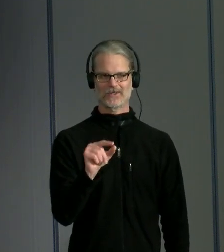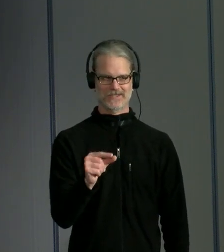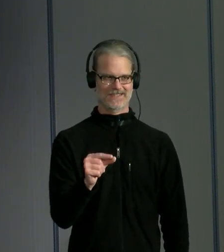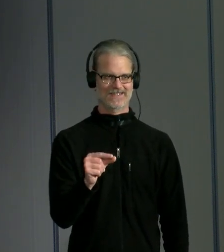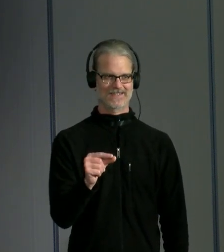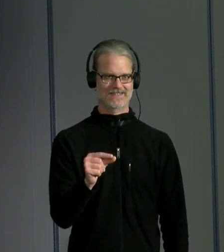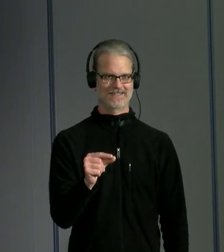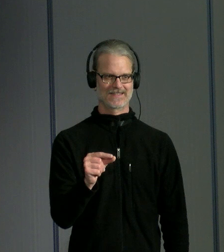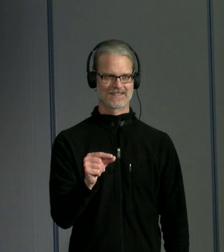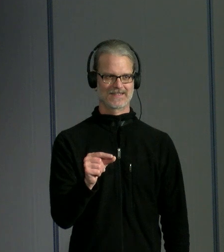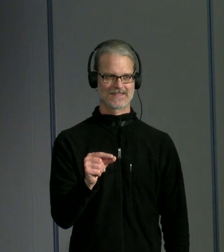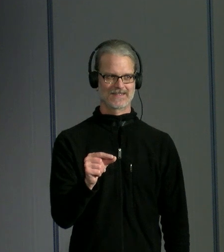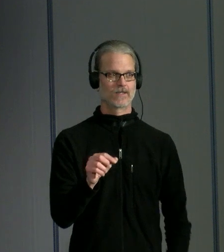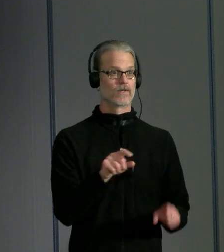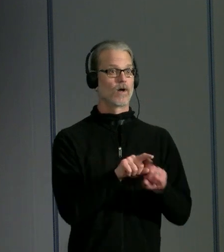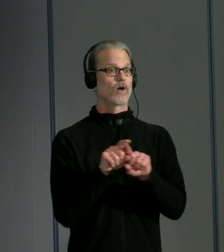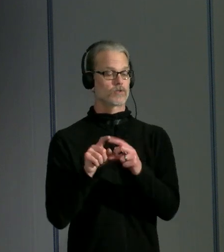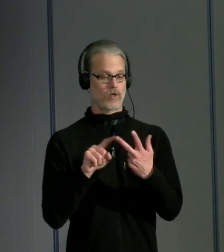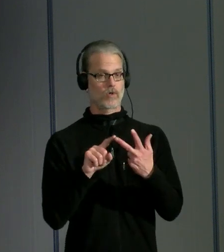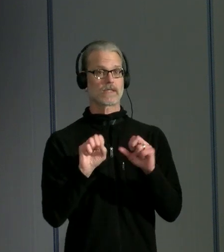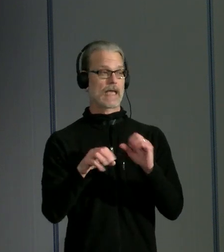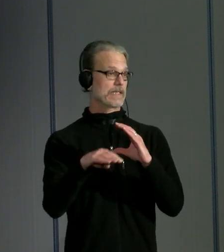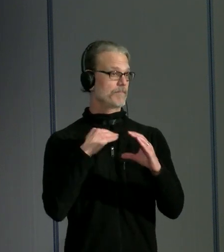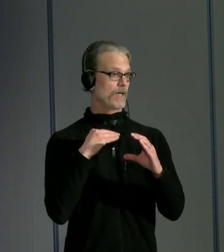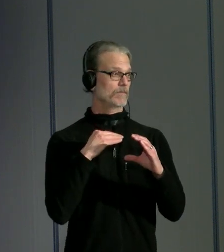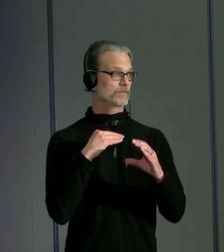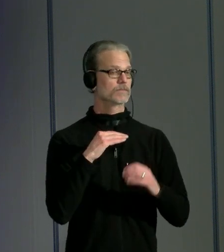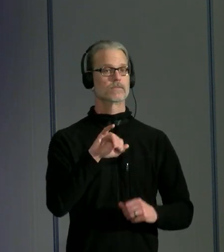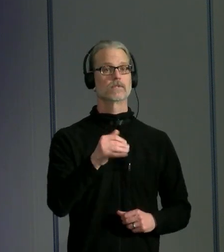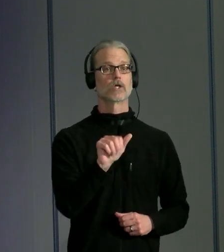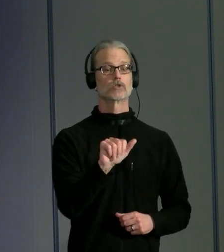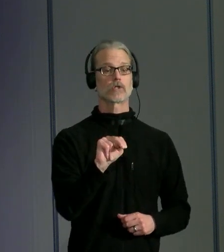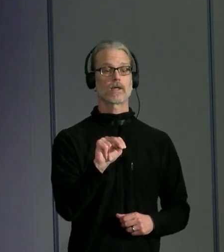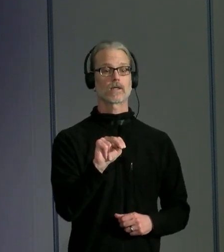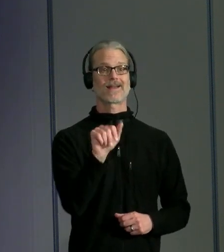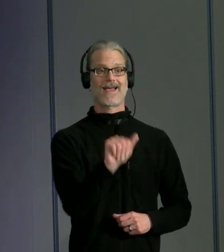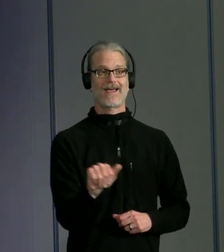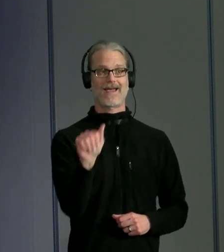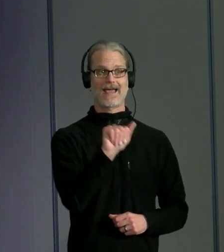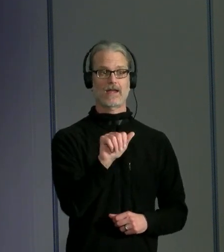askjan.org. And then you can also send us an email at